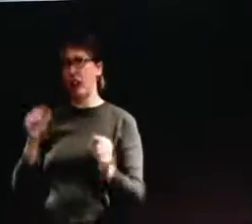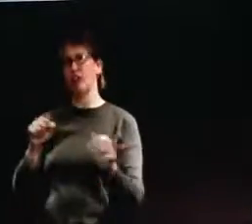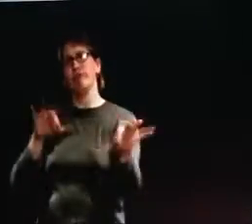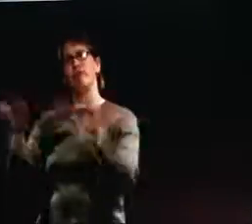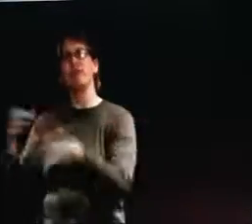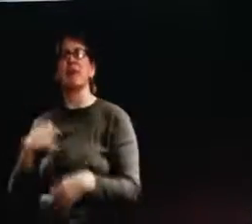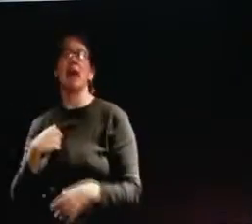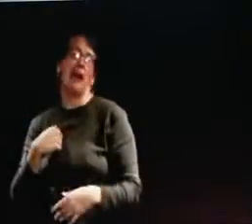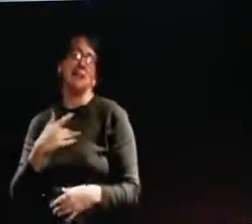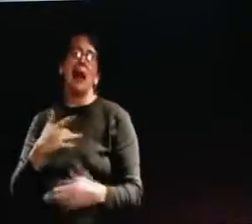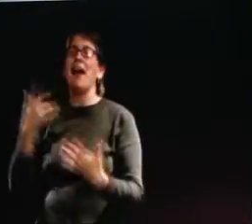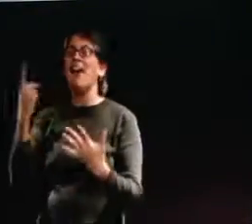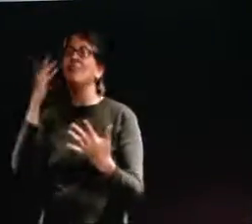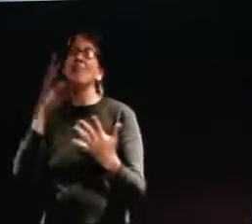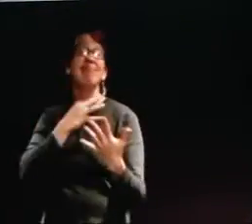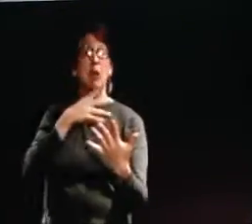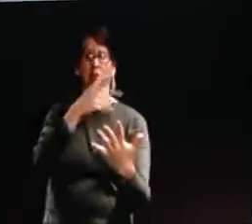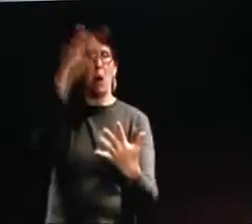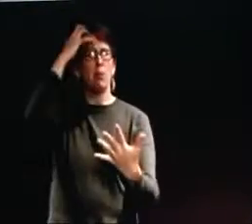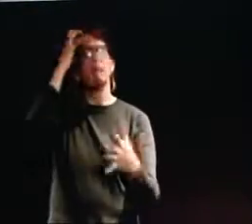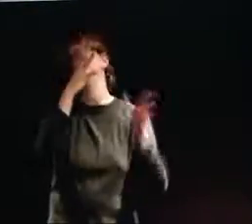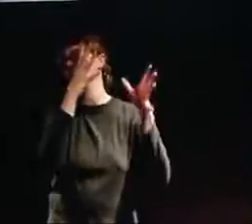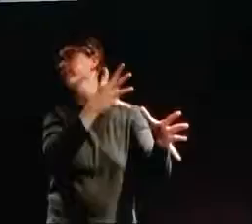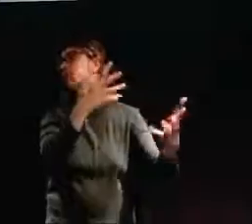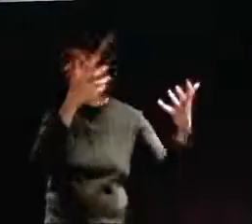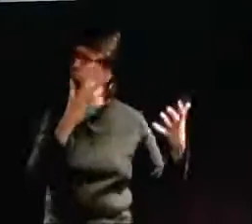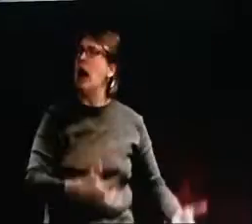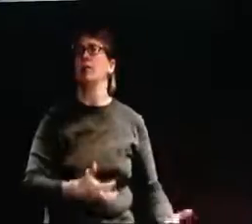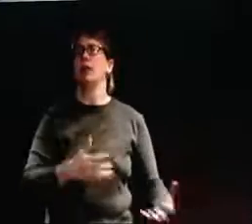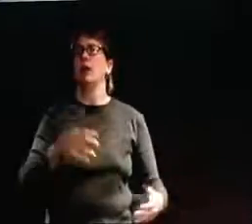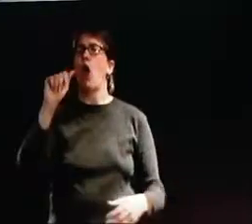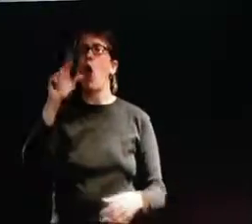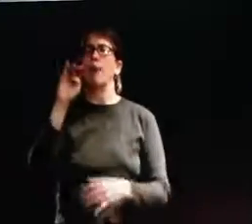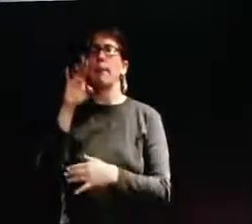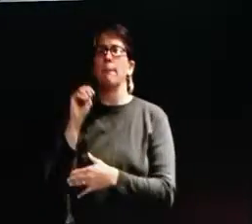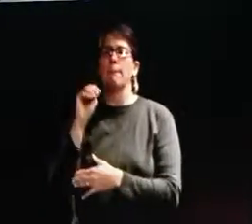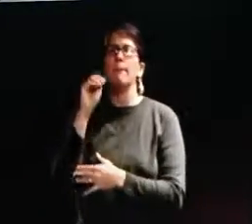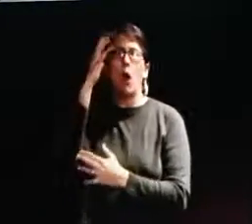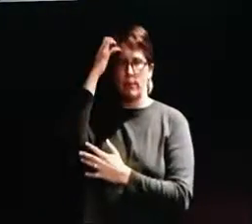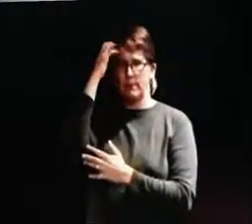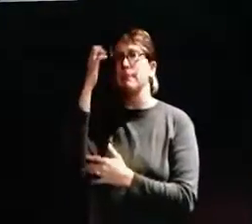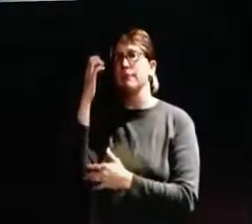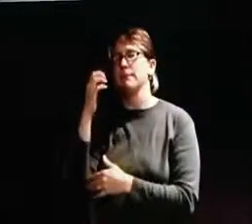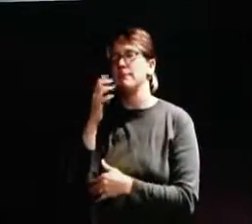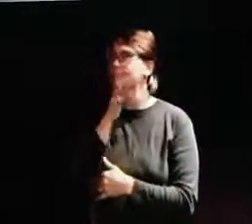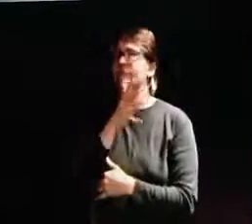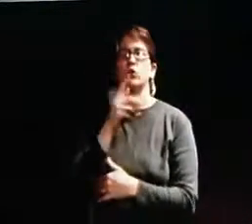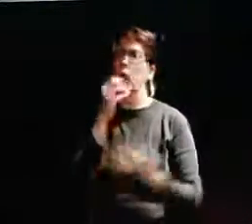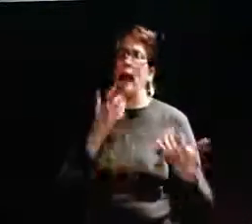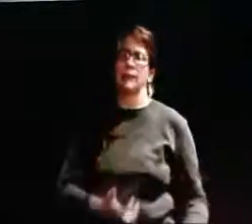that they have available, styles, colors, and types. For me and my family, I don't like the aluminum.